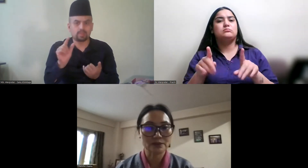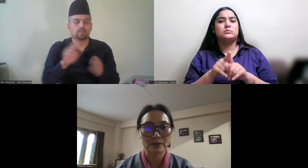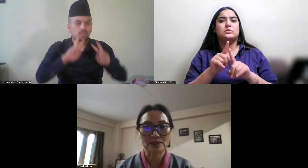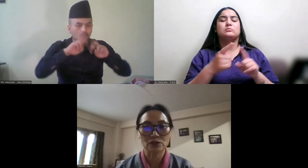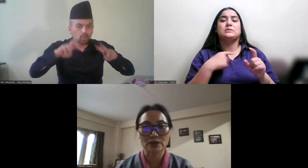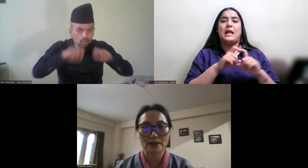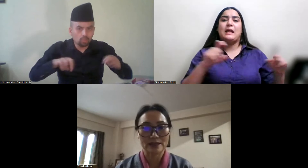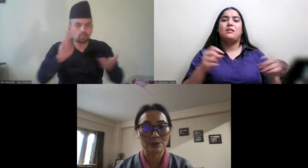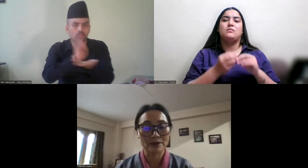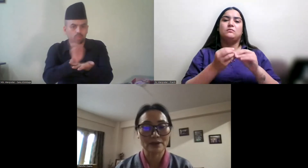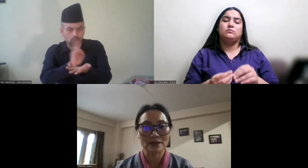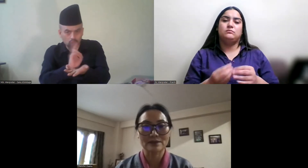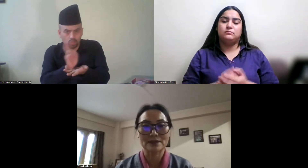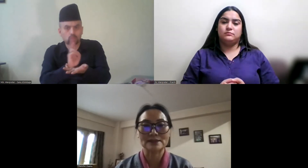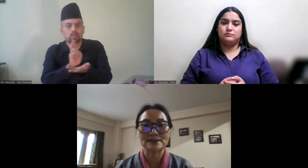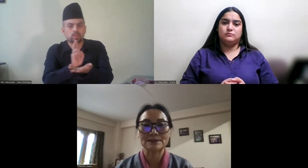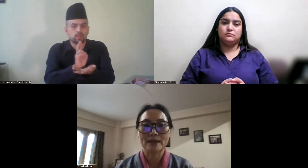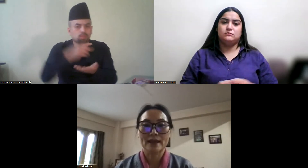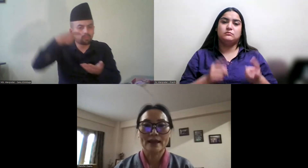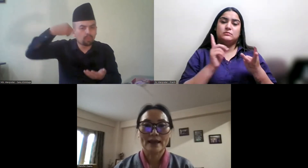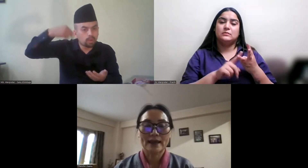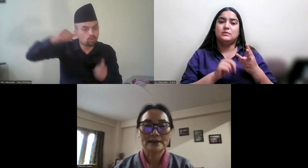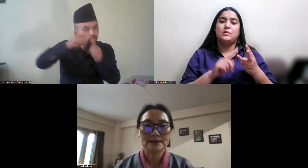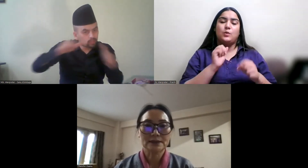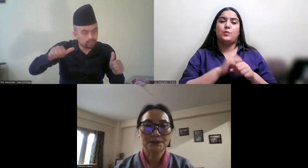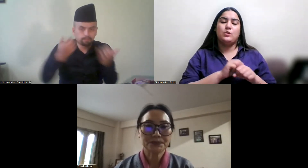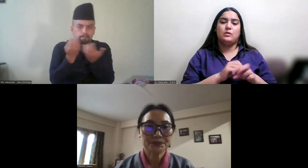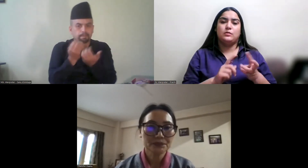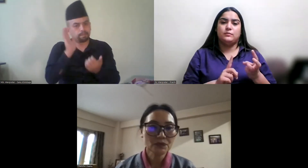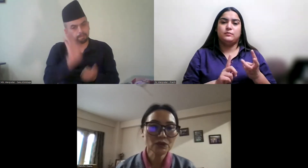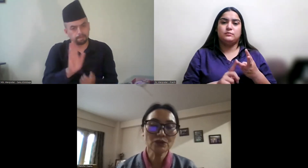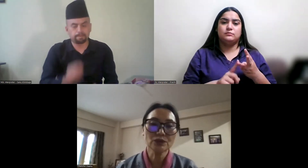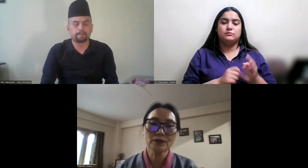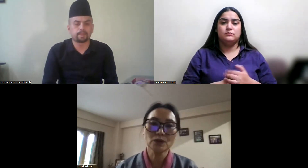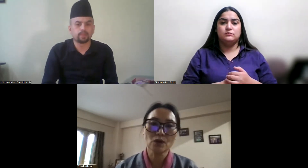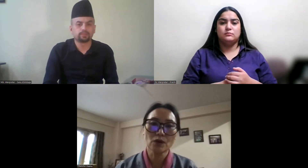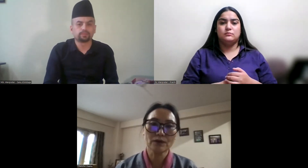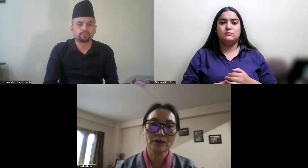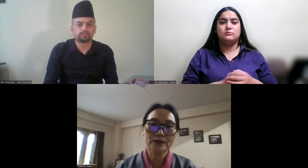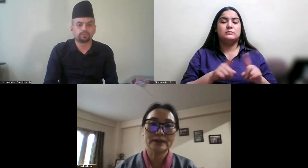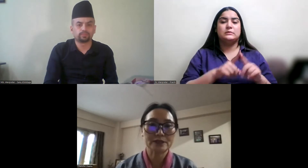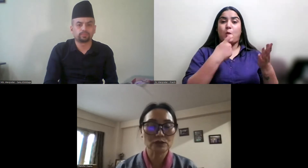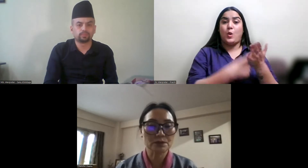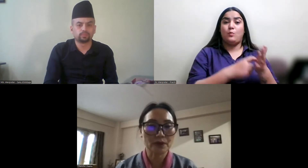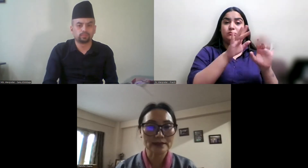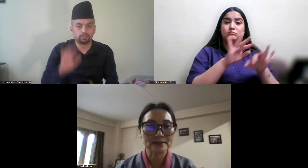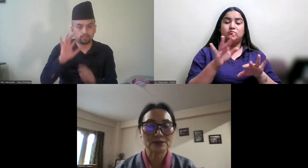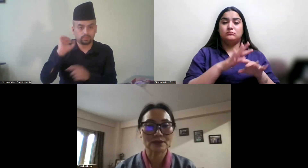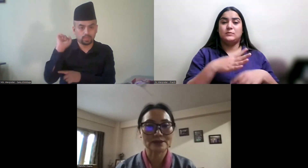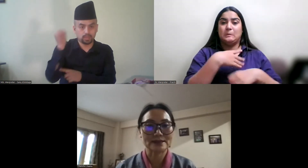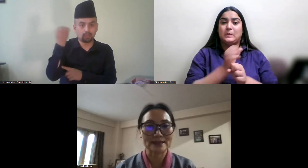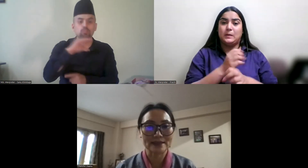reports based on empirical evidence. And The review of the National Youth